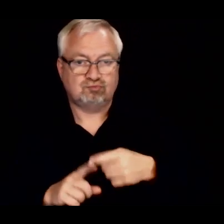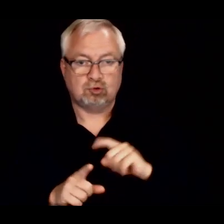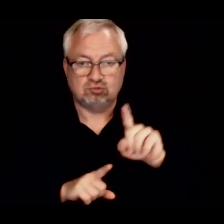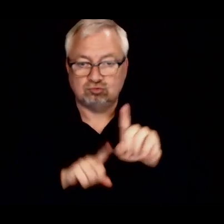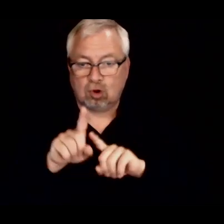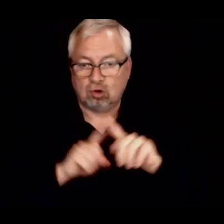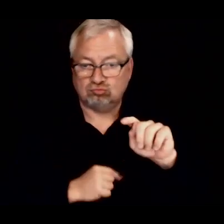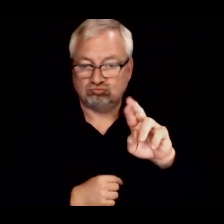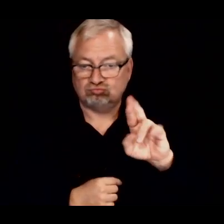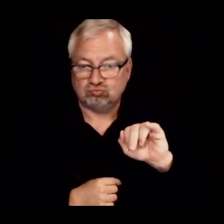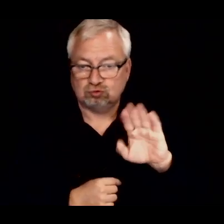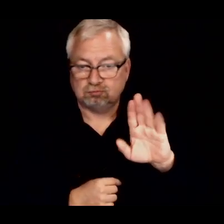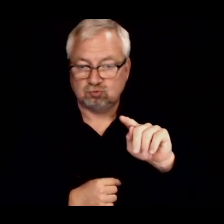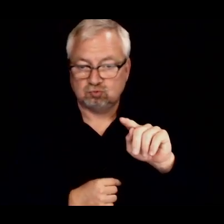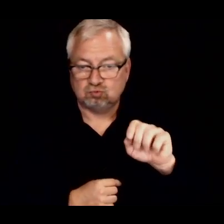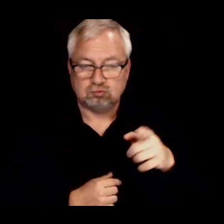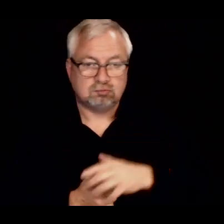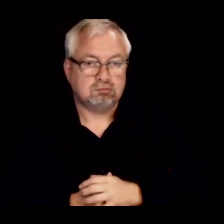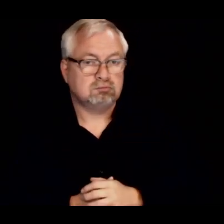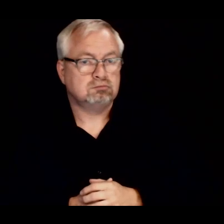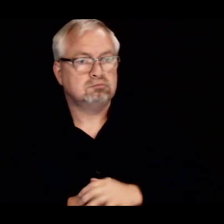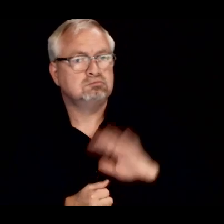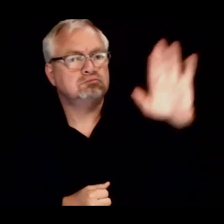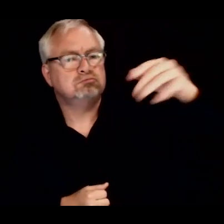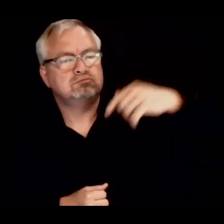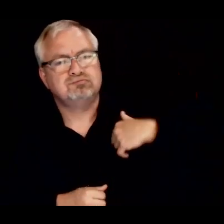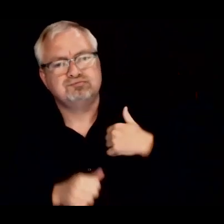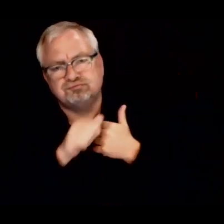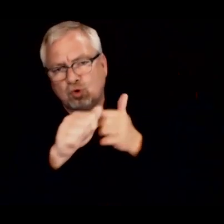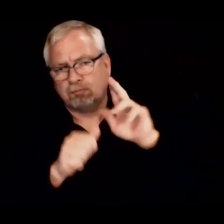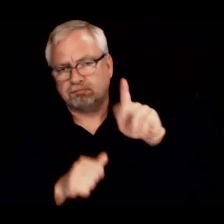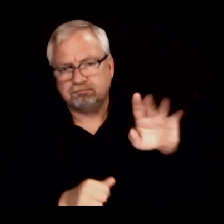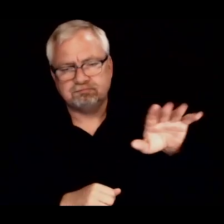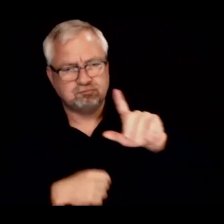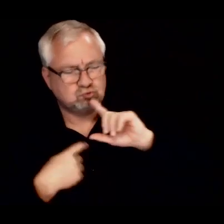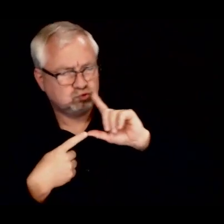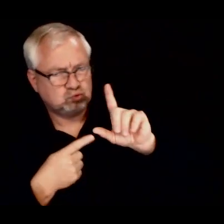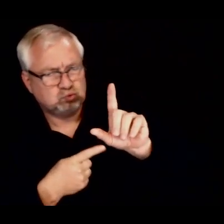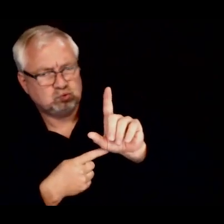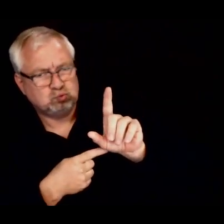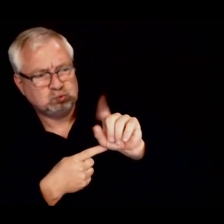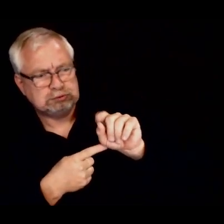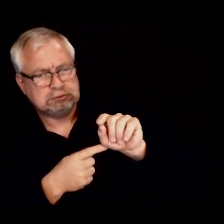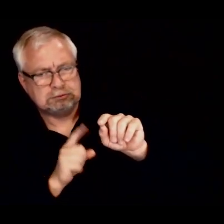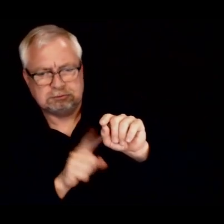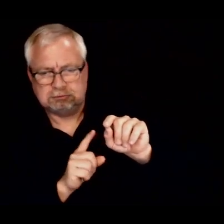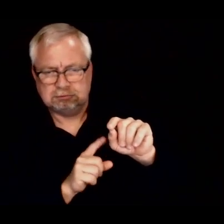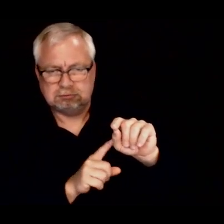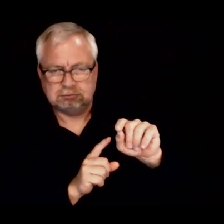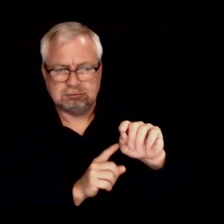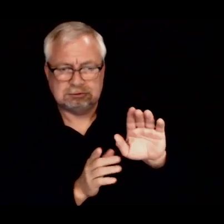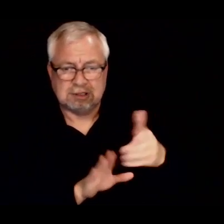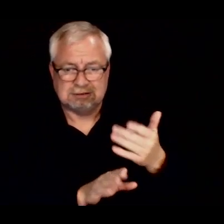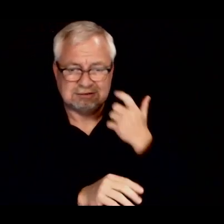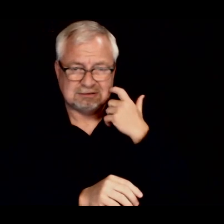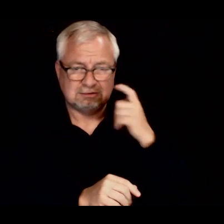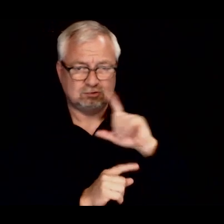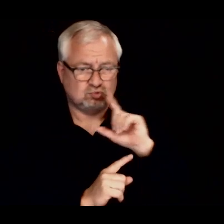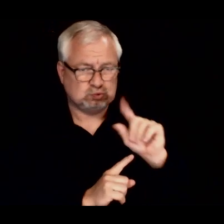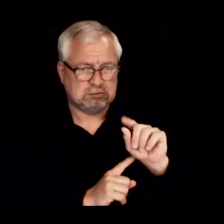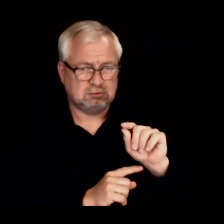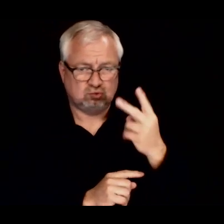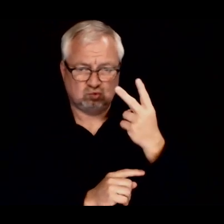Just to follow up on 20-somethings, this could be a wild goose chase, but I seem to recall about 2 separate reports of people